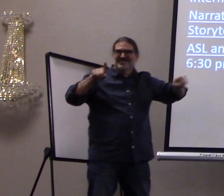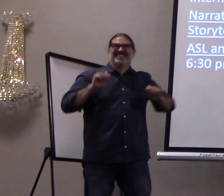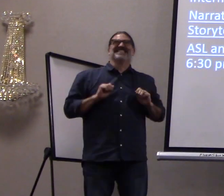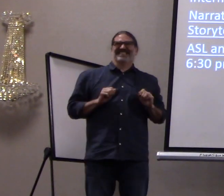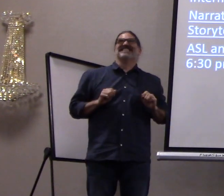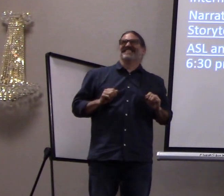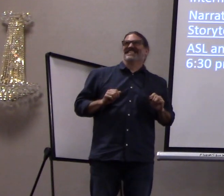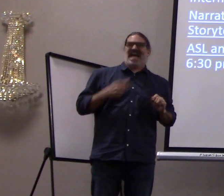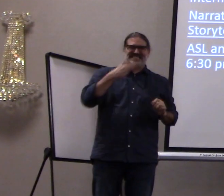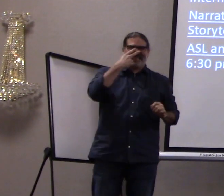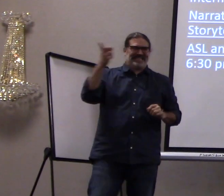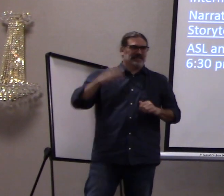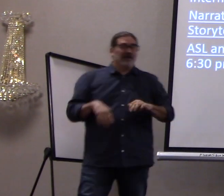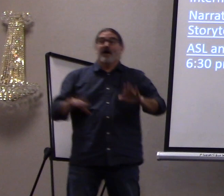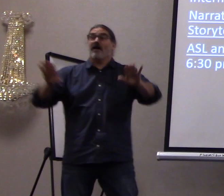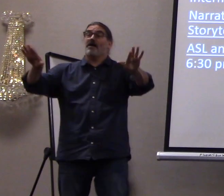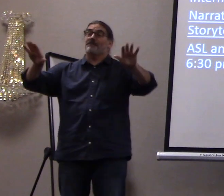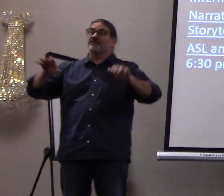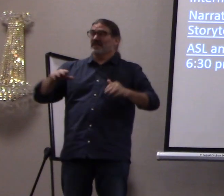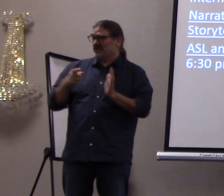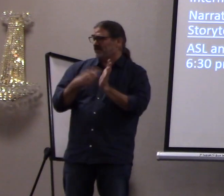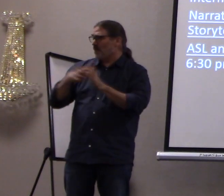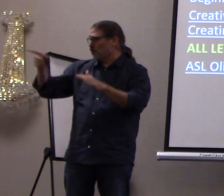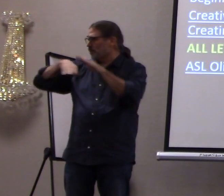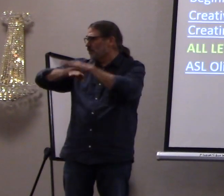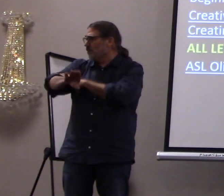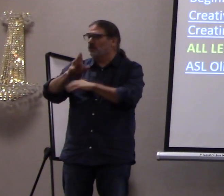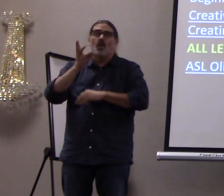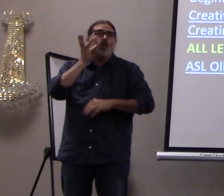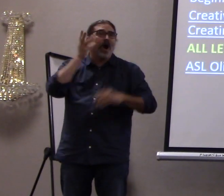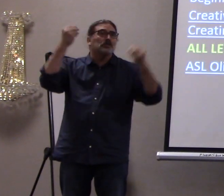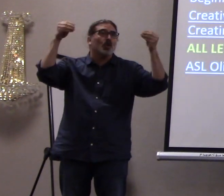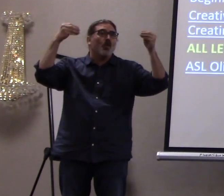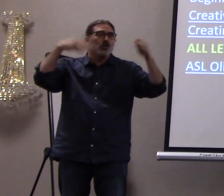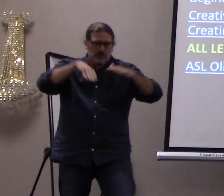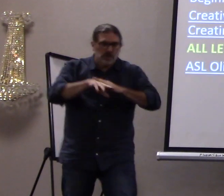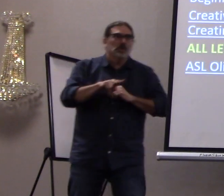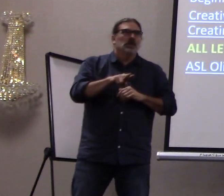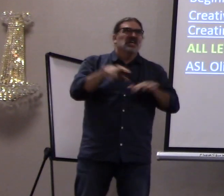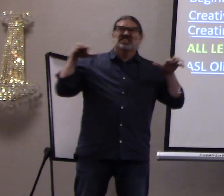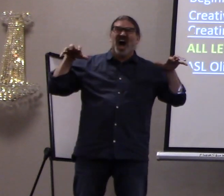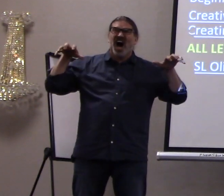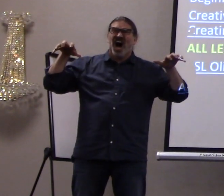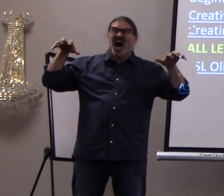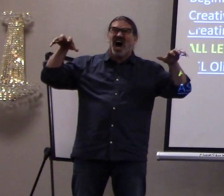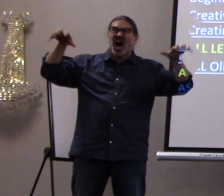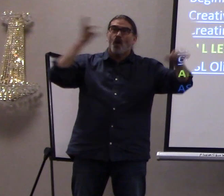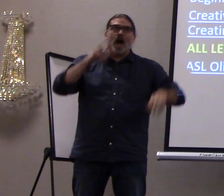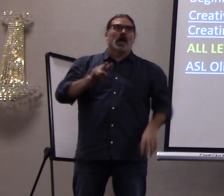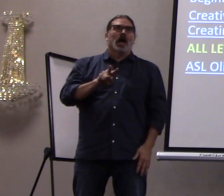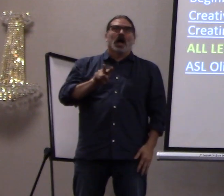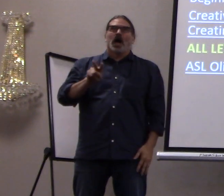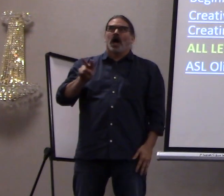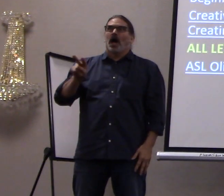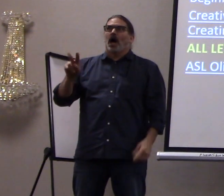This one. Everyone stop smiling. I see you smiling. You know, have you ever gone into the store and looked at the wine rack and